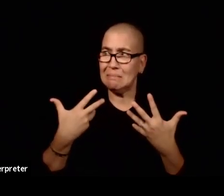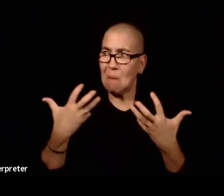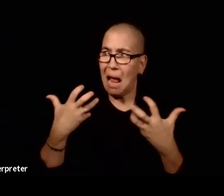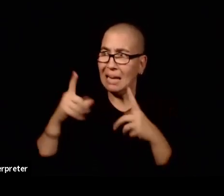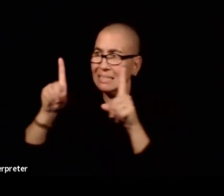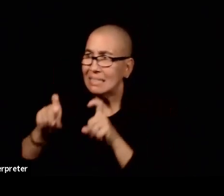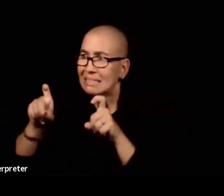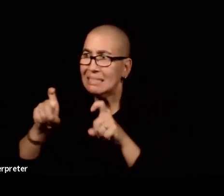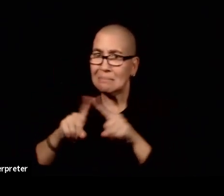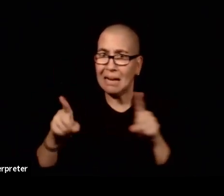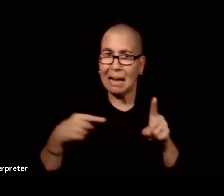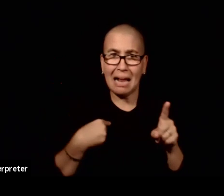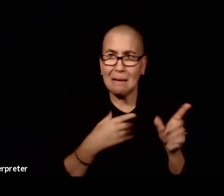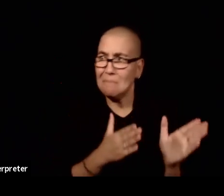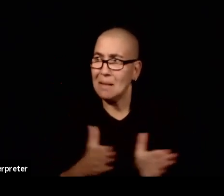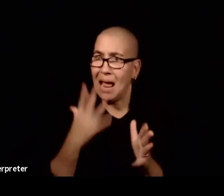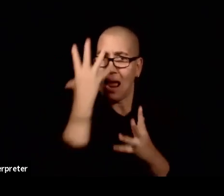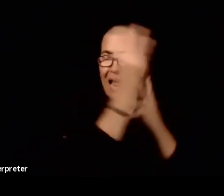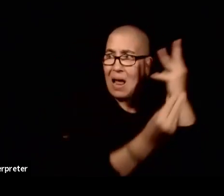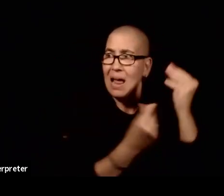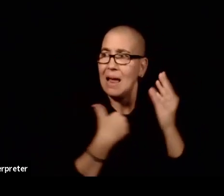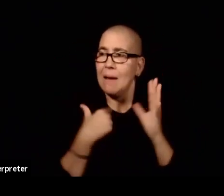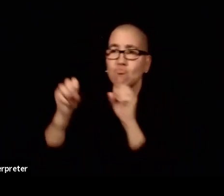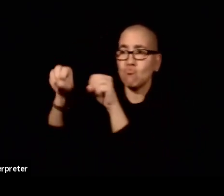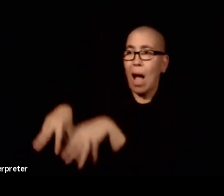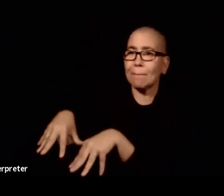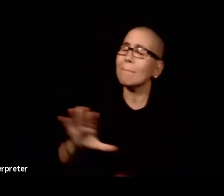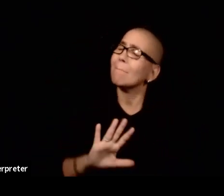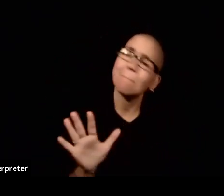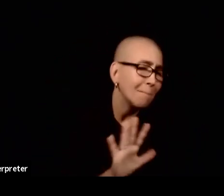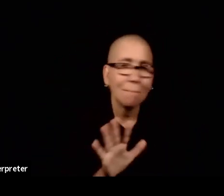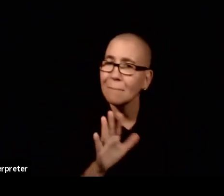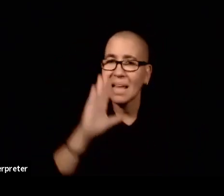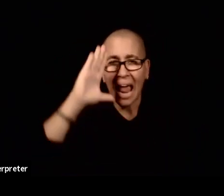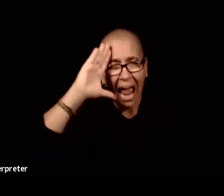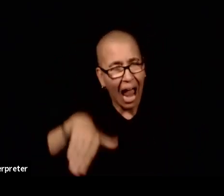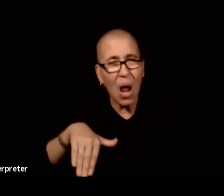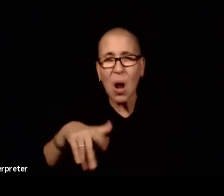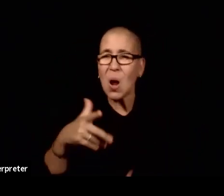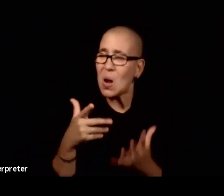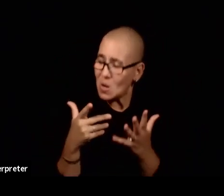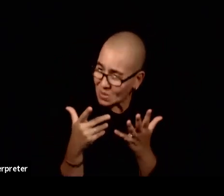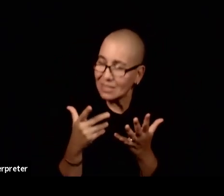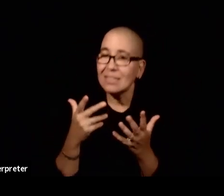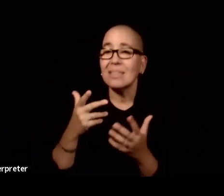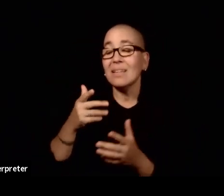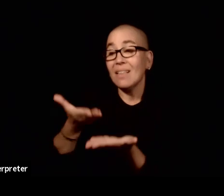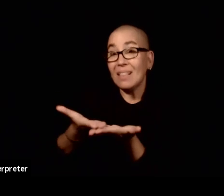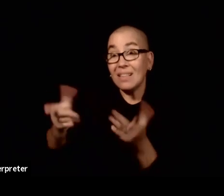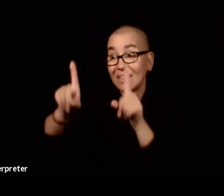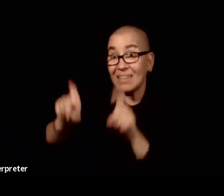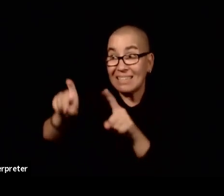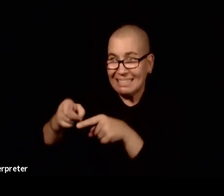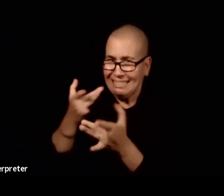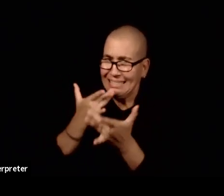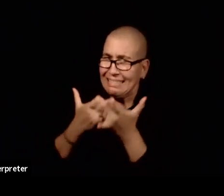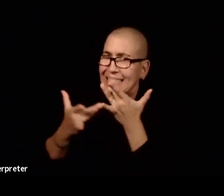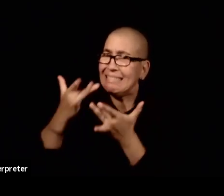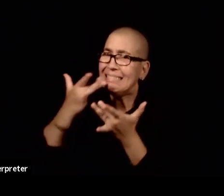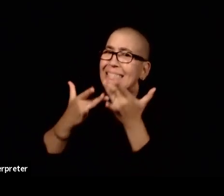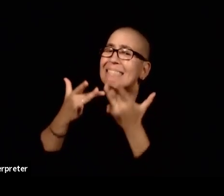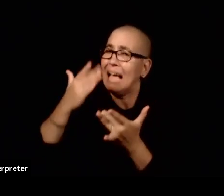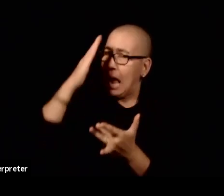indeed, supply chain challenges have reemerged, testing turnaround times are getting longer. None of that is